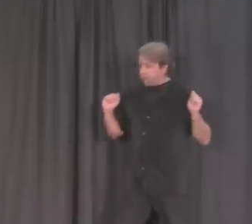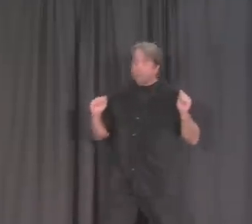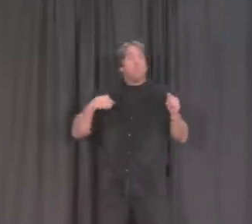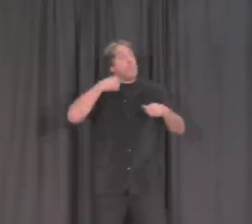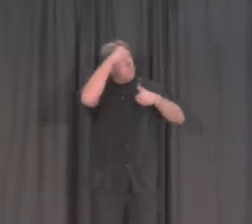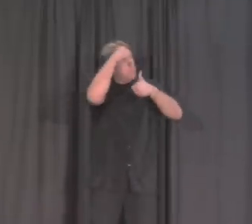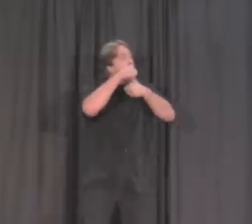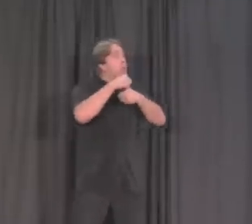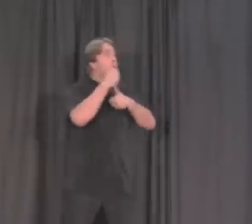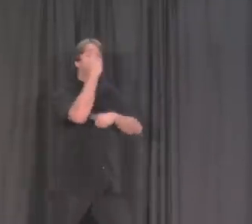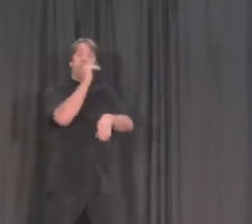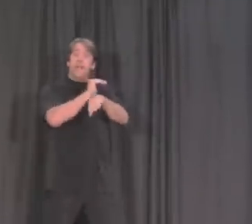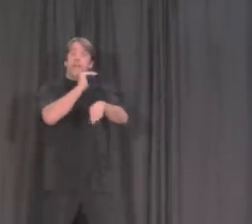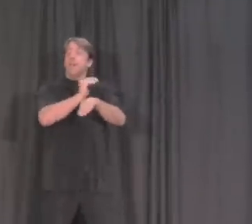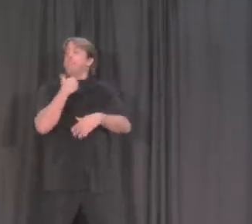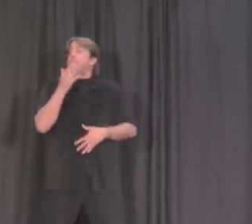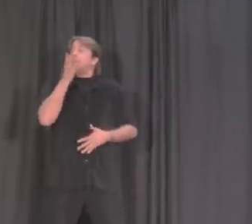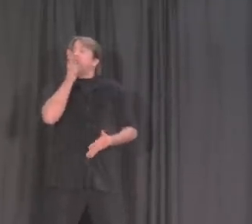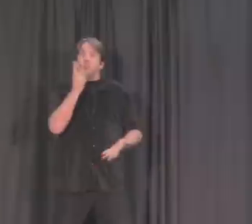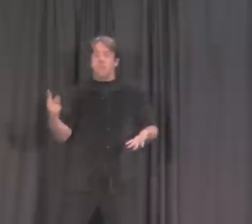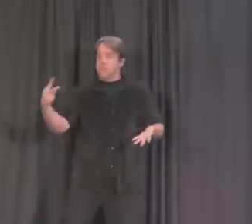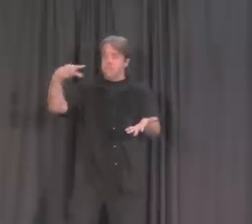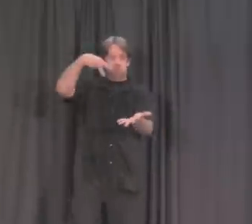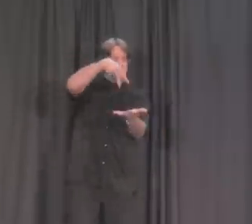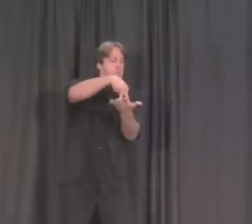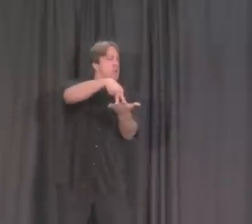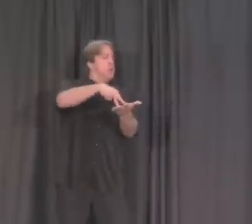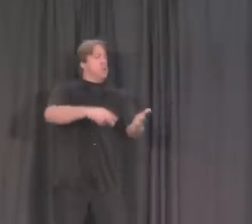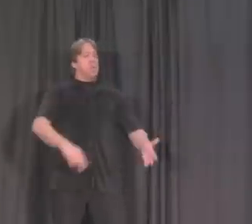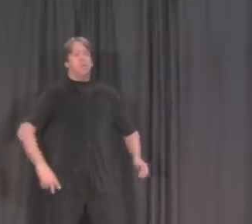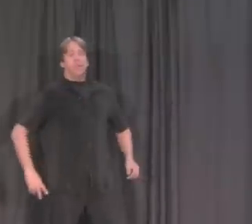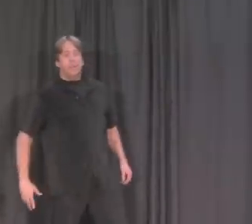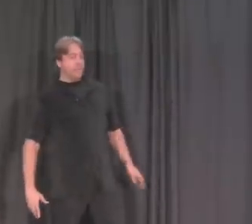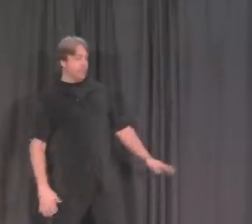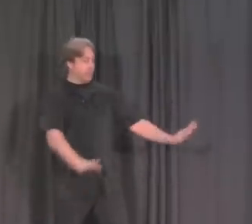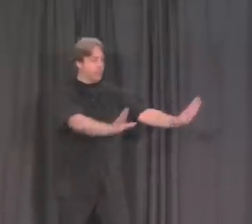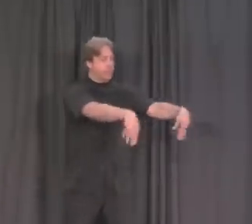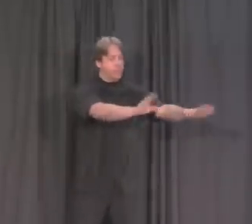the language going. I remember one night, my mother got up in front of her friends.